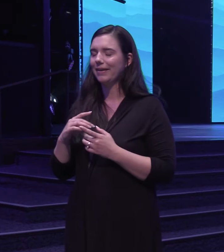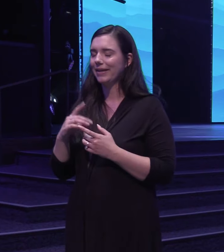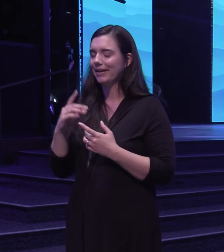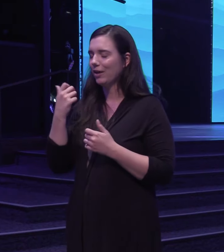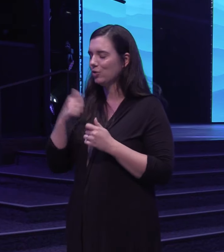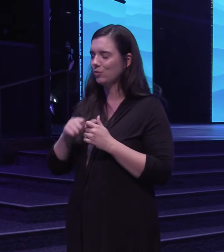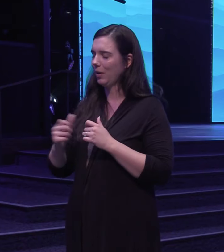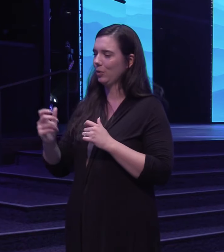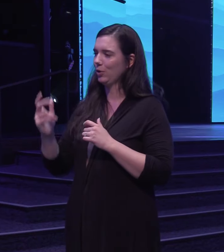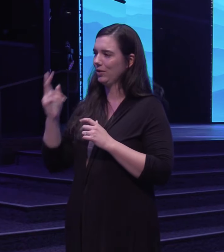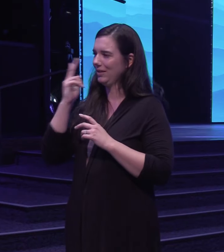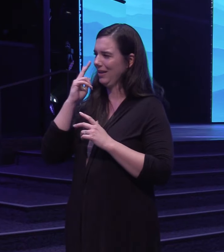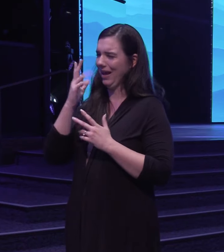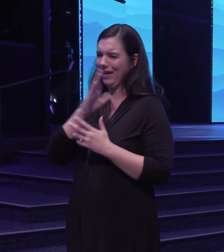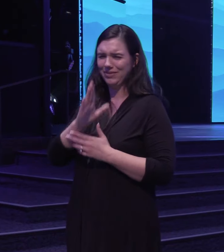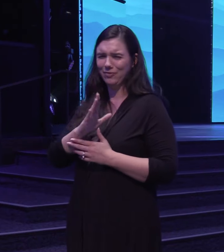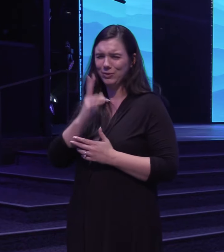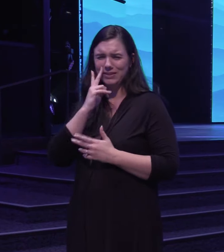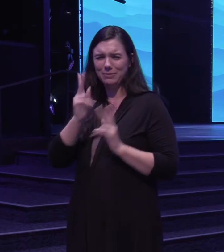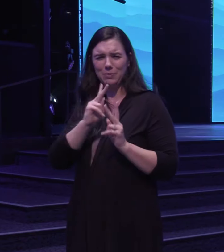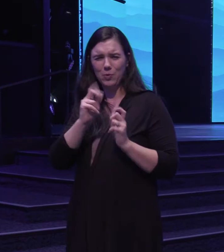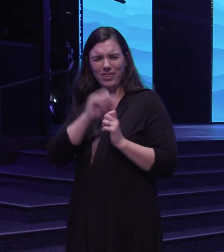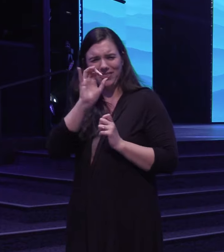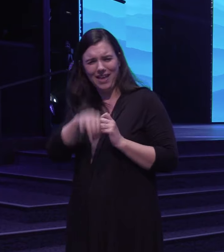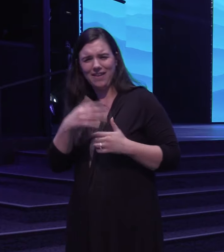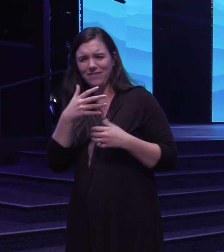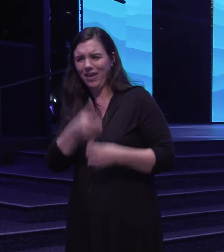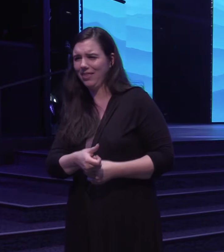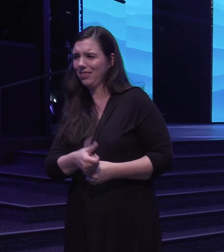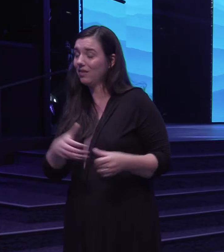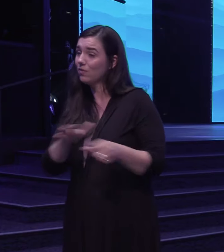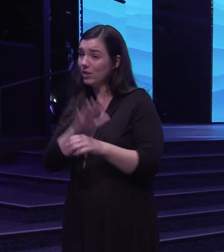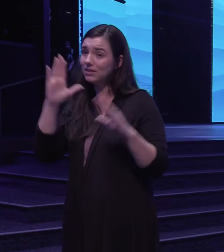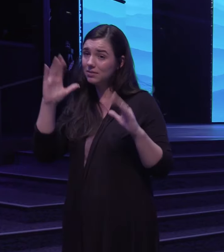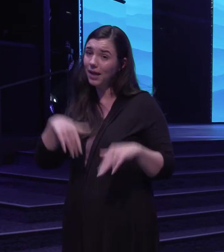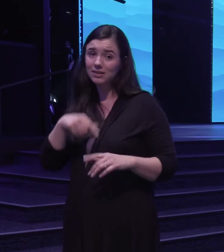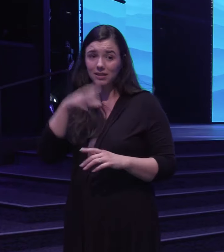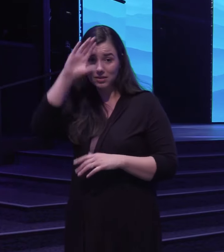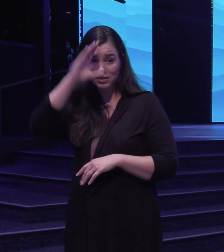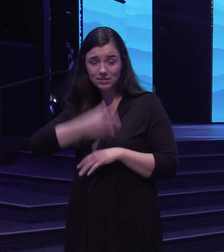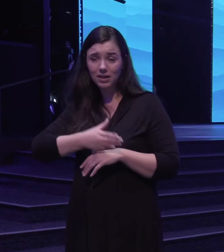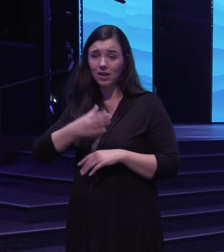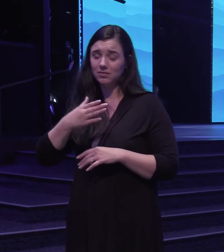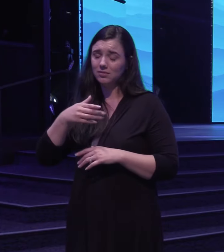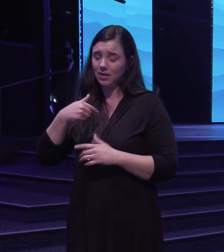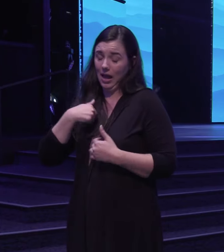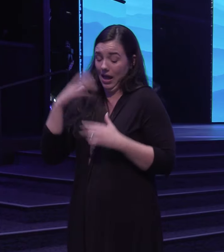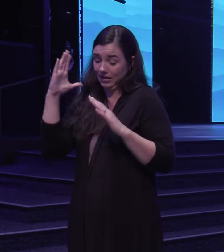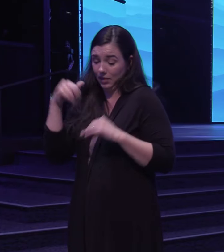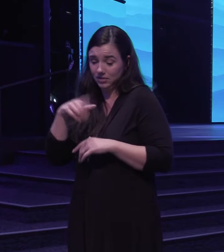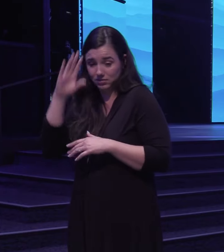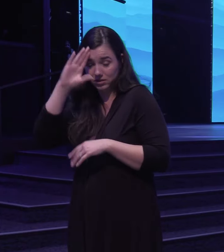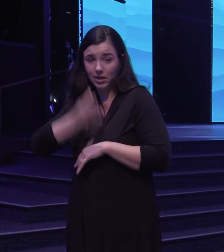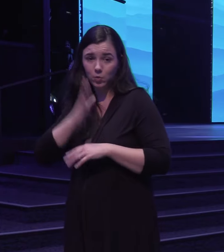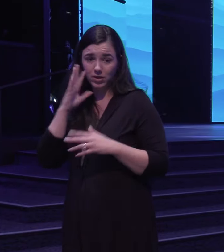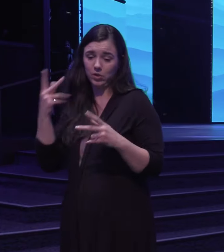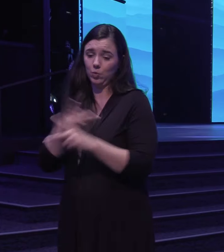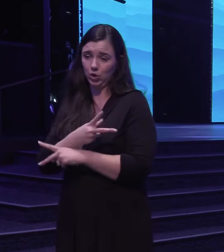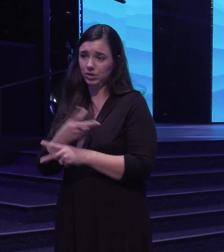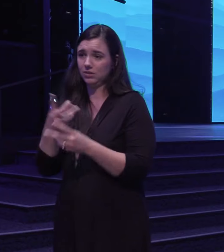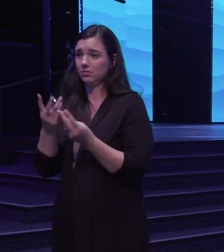had never seen people with faith like that, fully expecting that he would get worse and deteriorate and